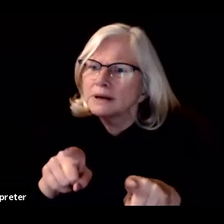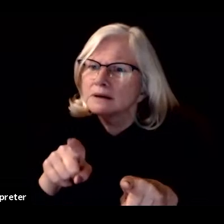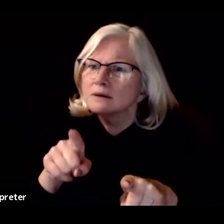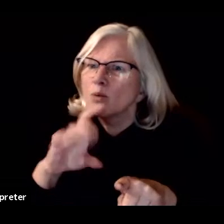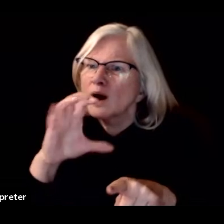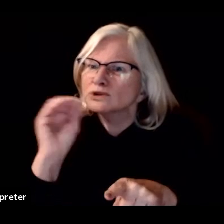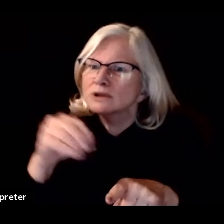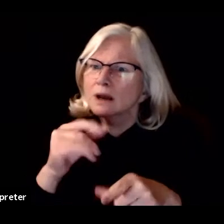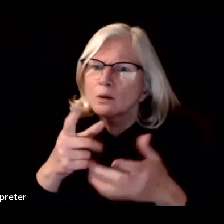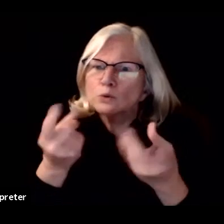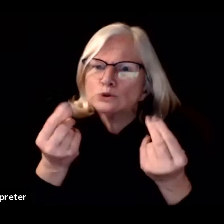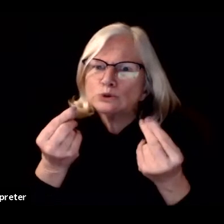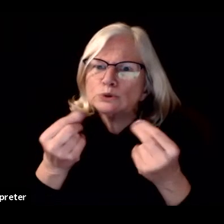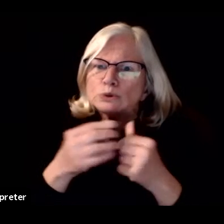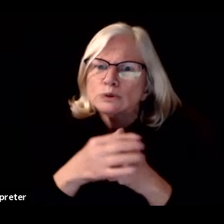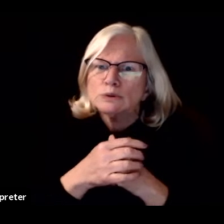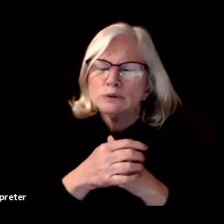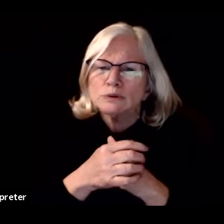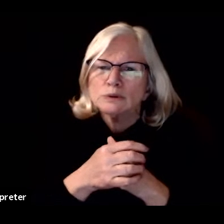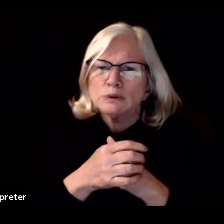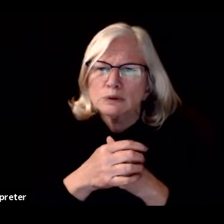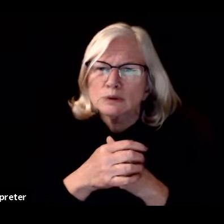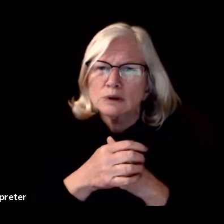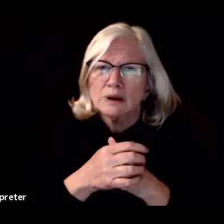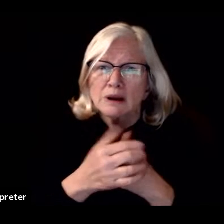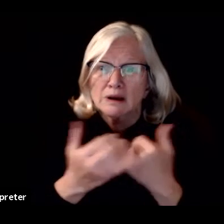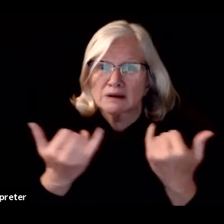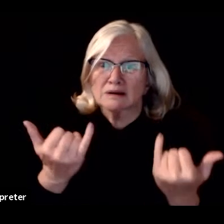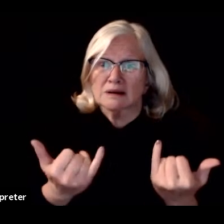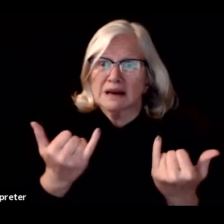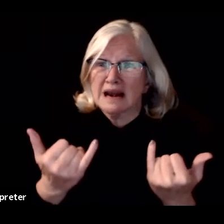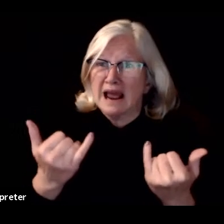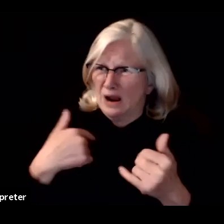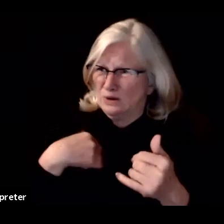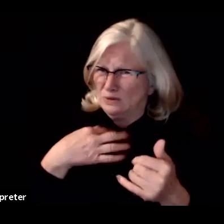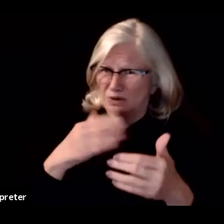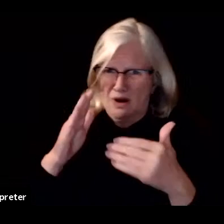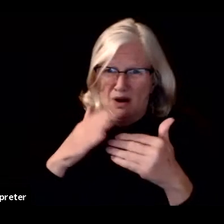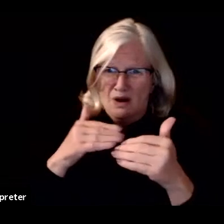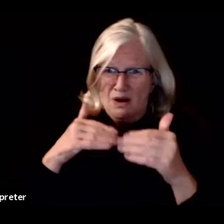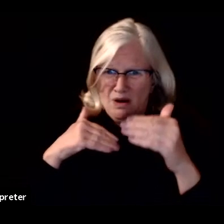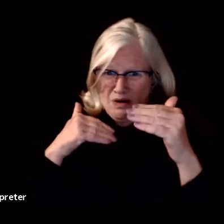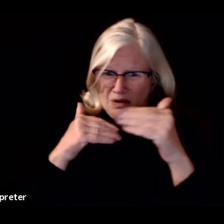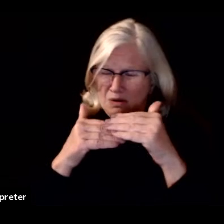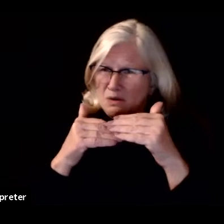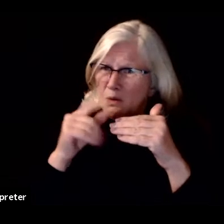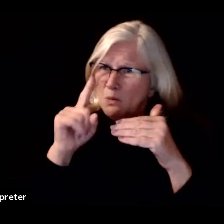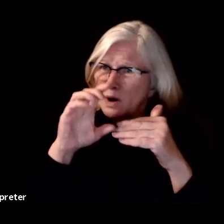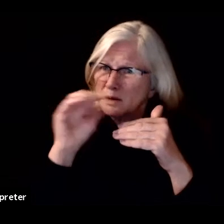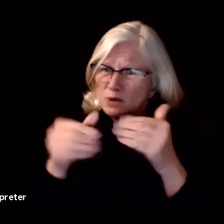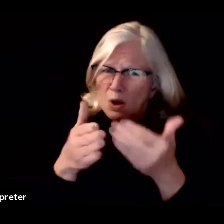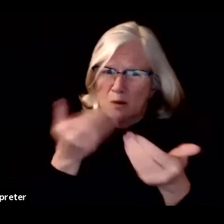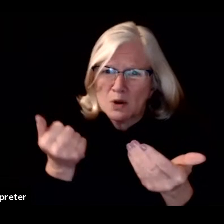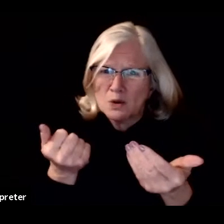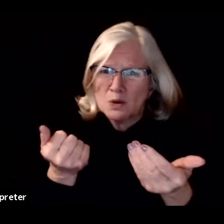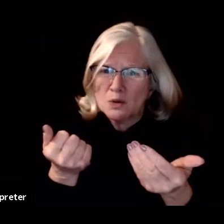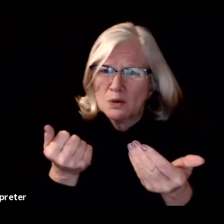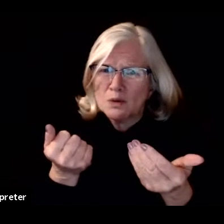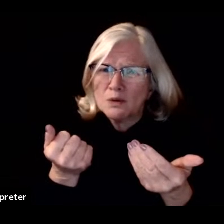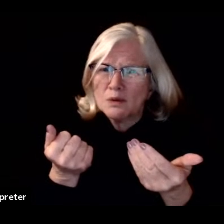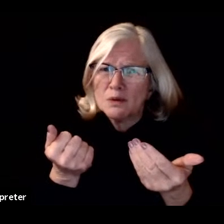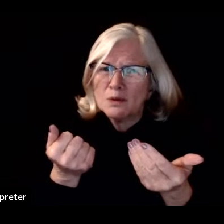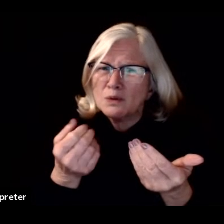closest we've been wavering to 100, and with you saying we should expect to see even more cases in the coming weeks. What does